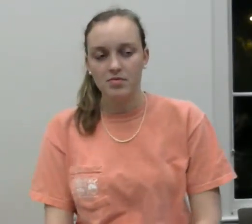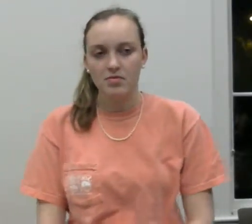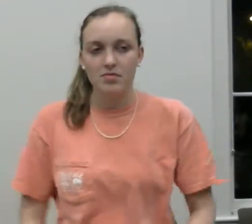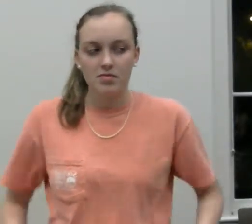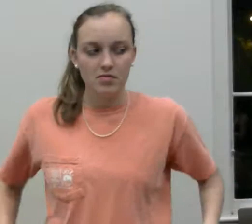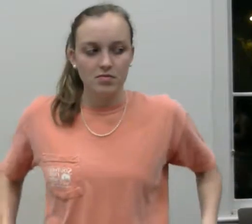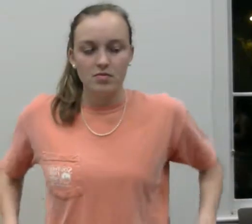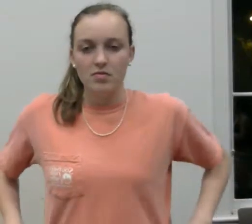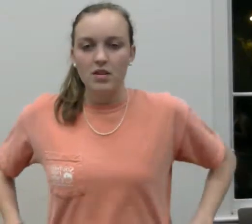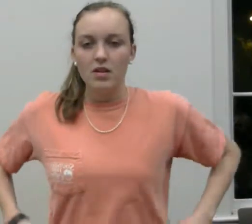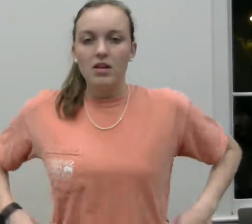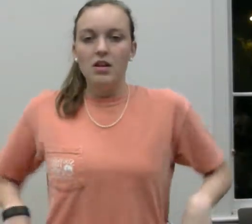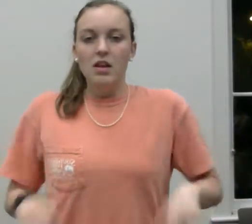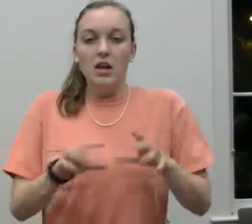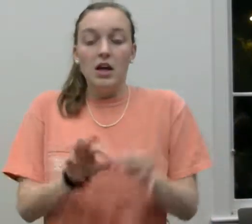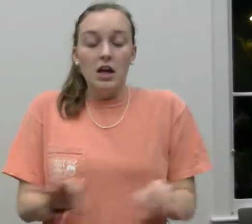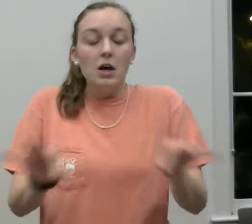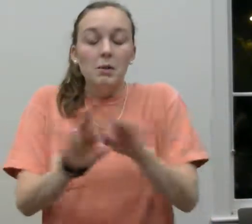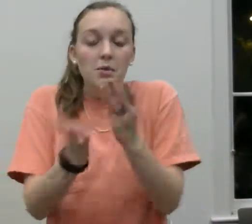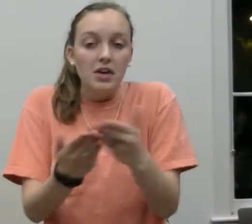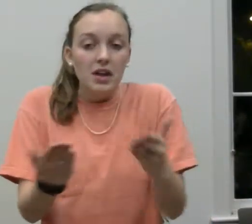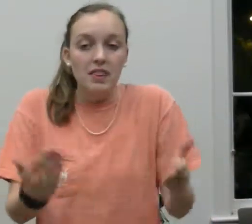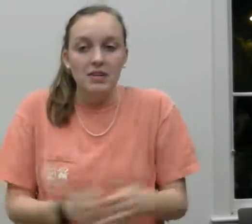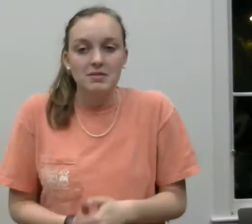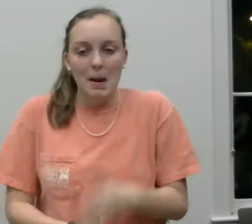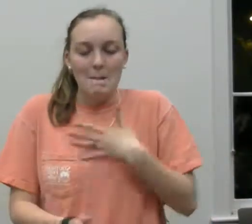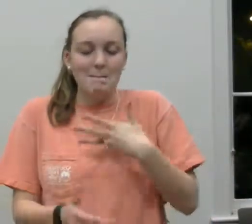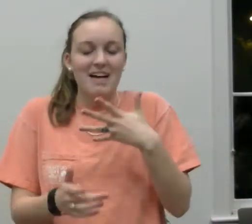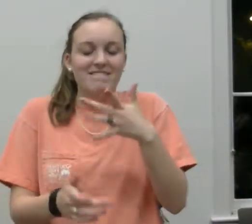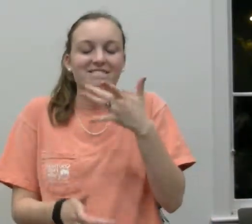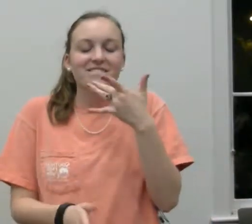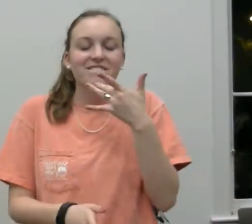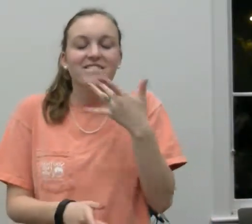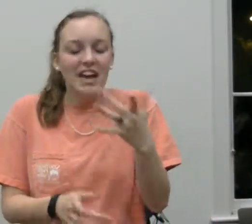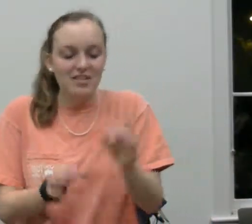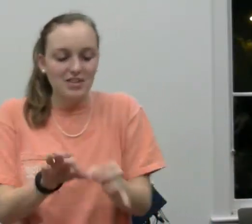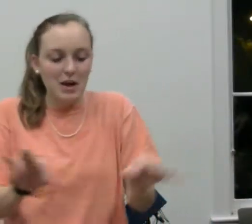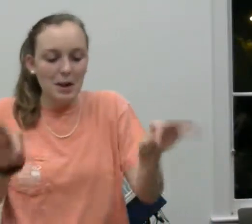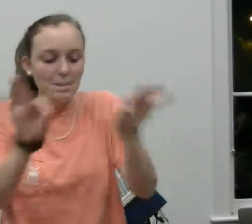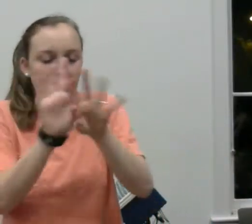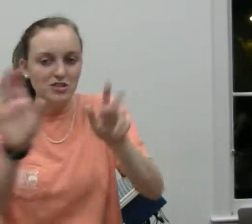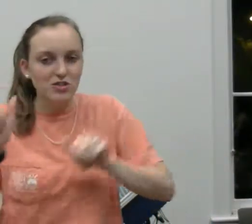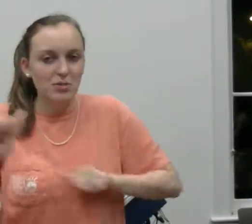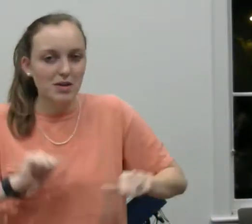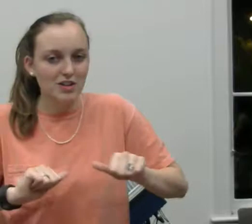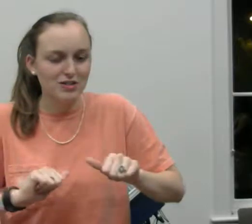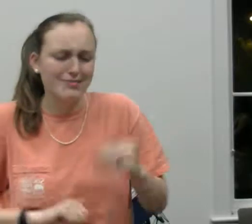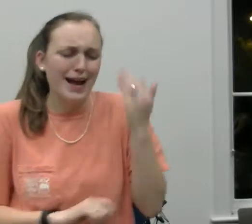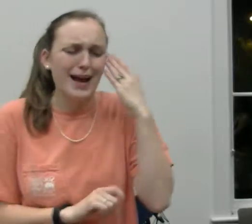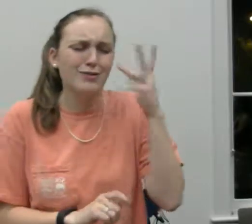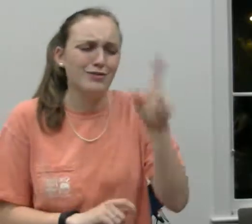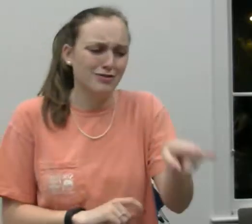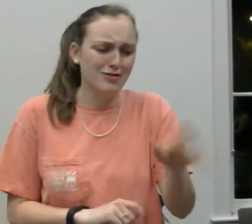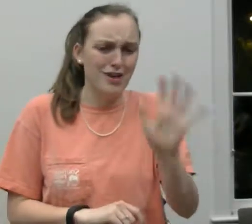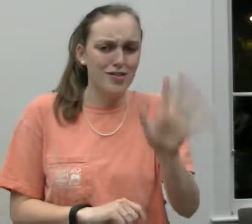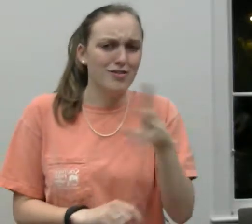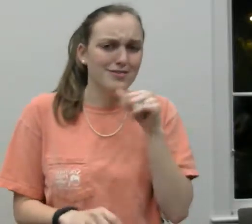important things. So here's my favorite picture in biology. I know that you're probably not very excited about it, but I feel like this is a very,